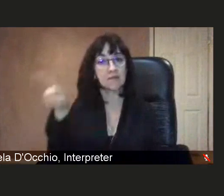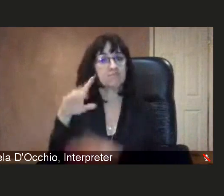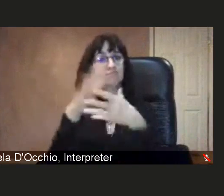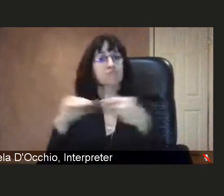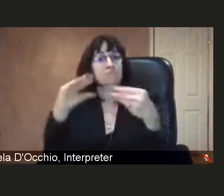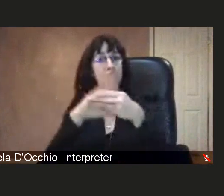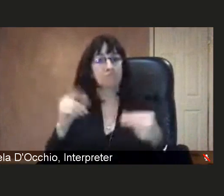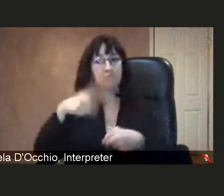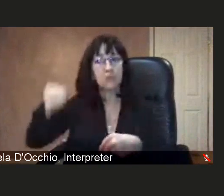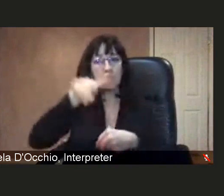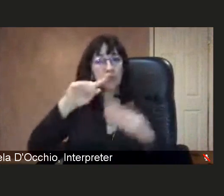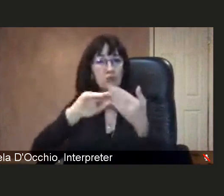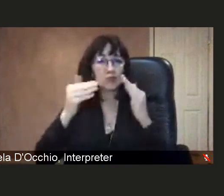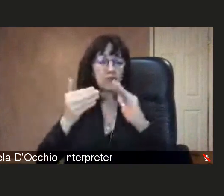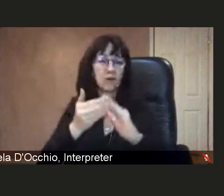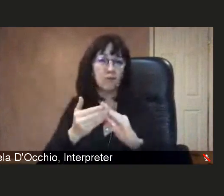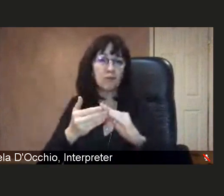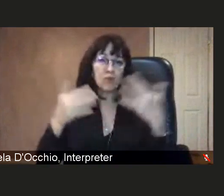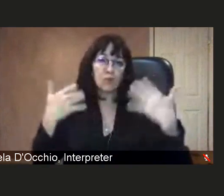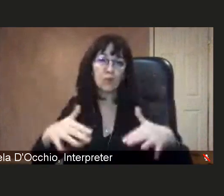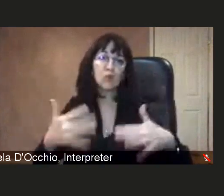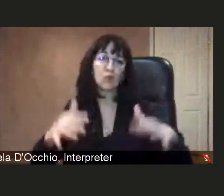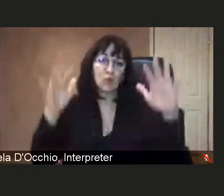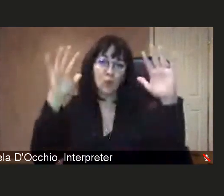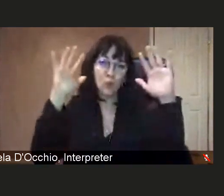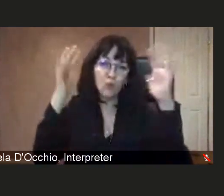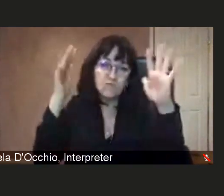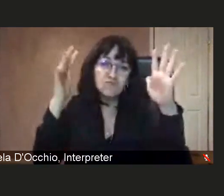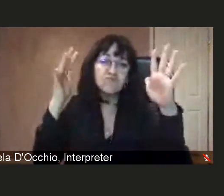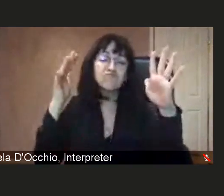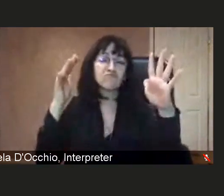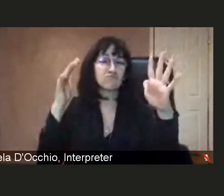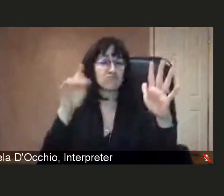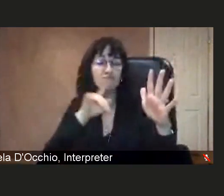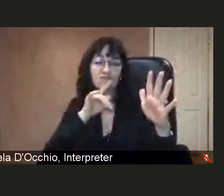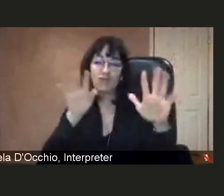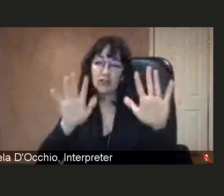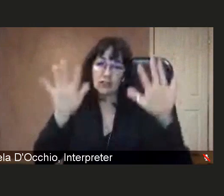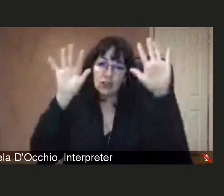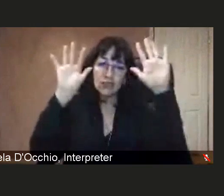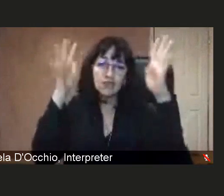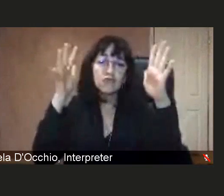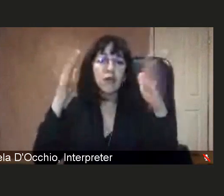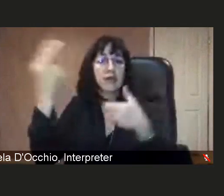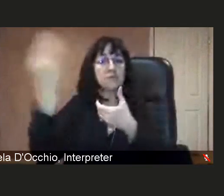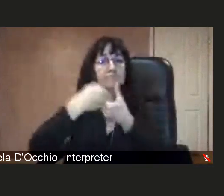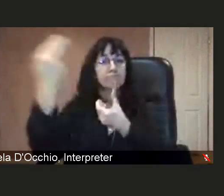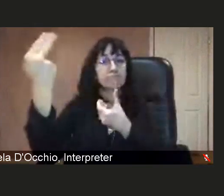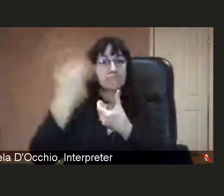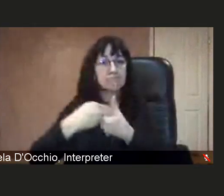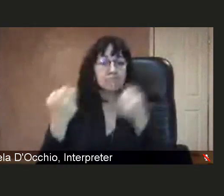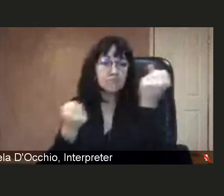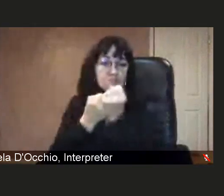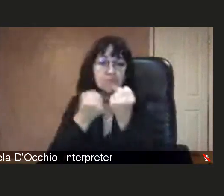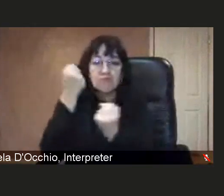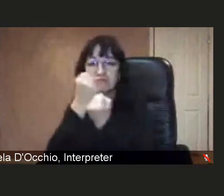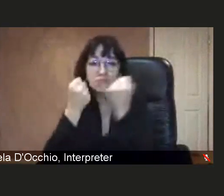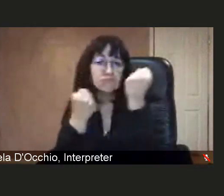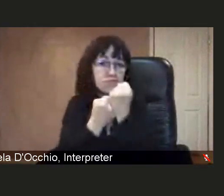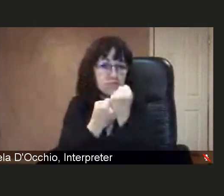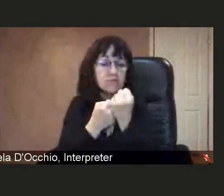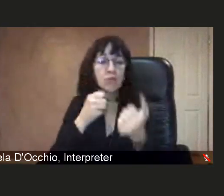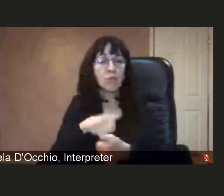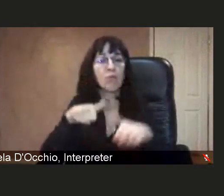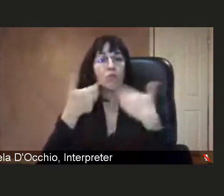how we actually need so much more support from you so that we can continue to provide health care as well